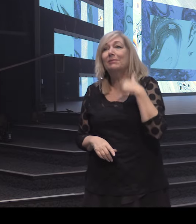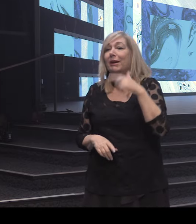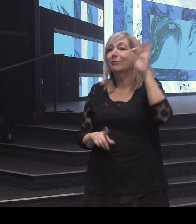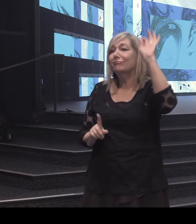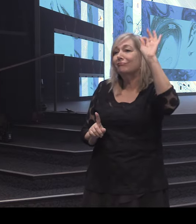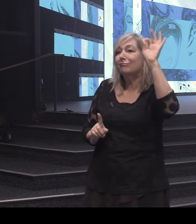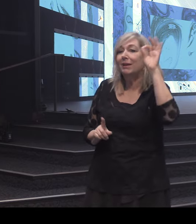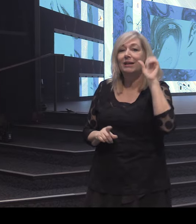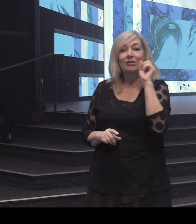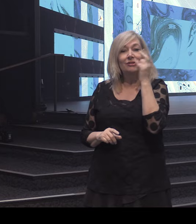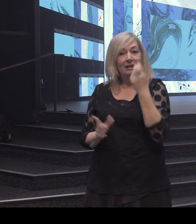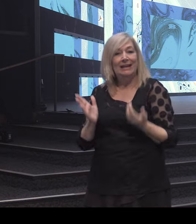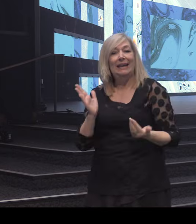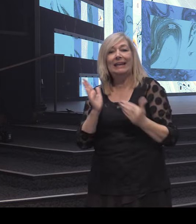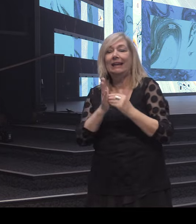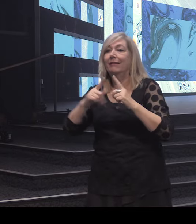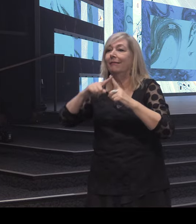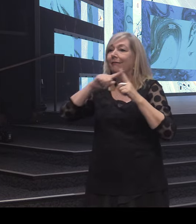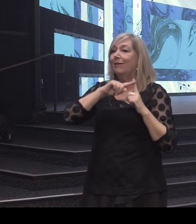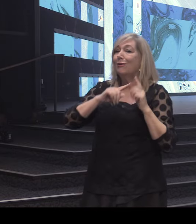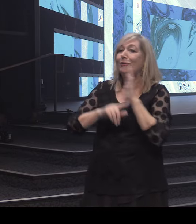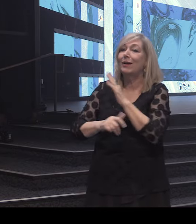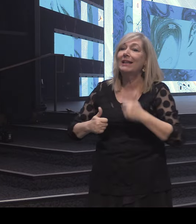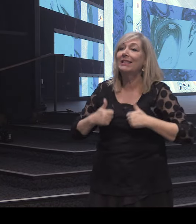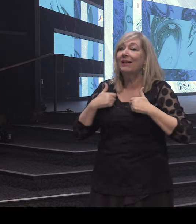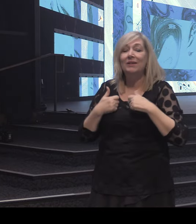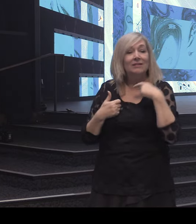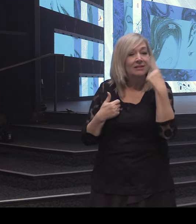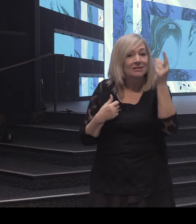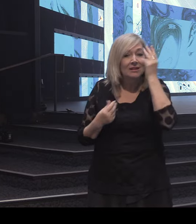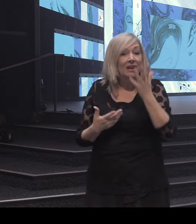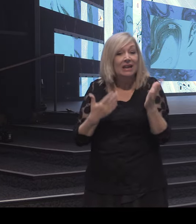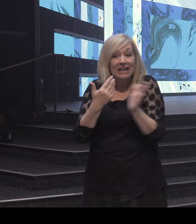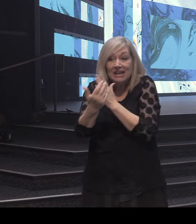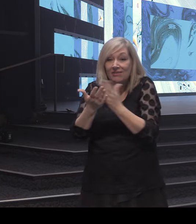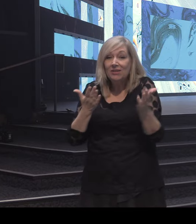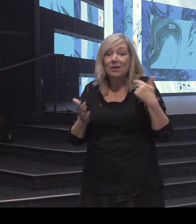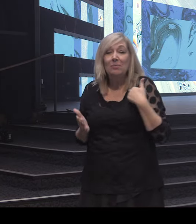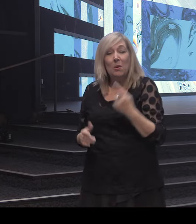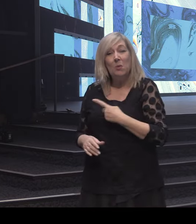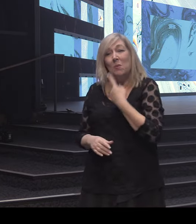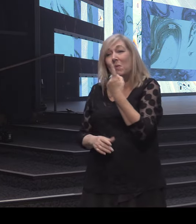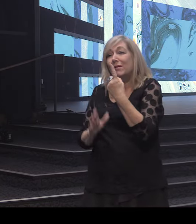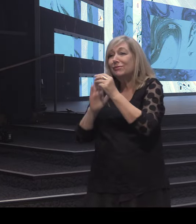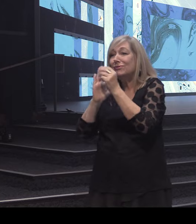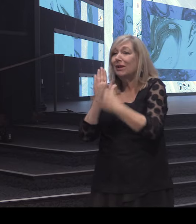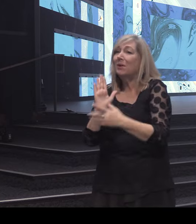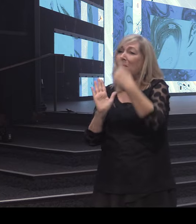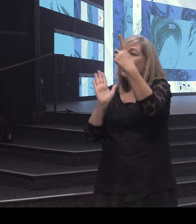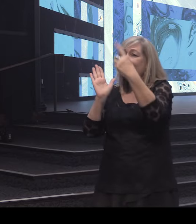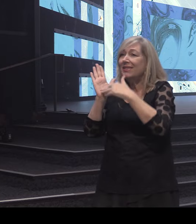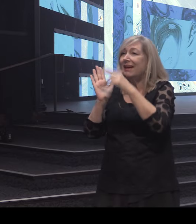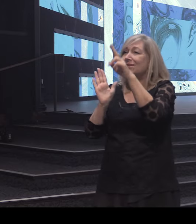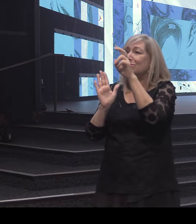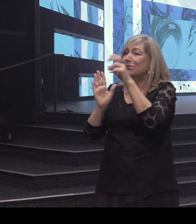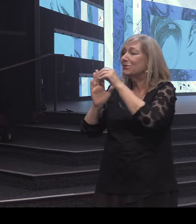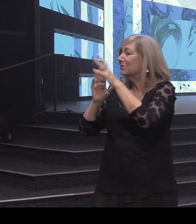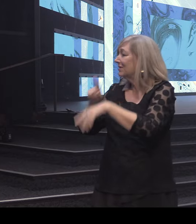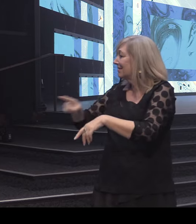saying, even if I'm the only one out of 1,200 students, I will stand for truth. And I'm going to believe that as I